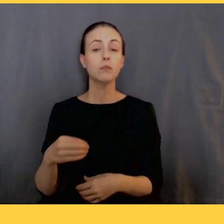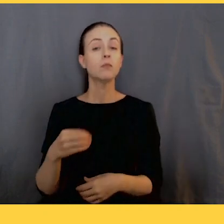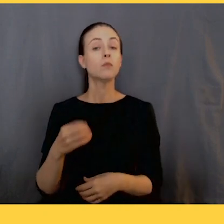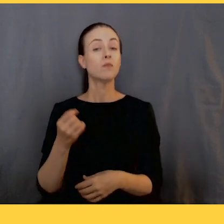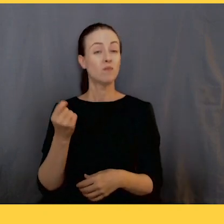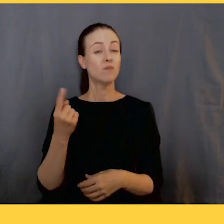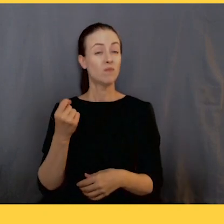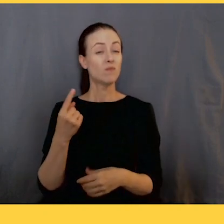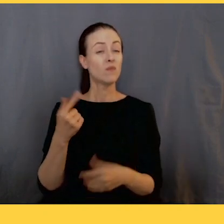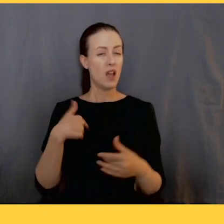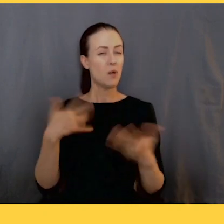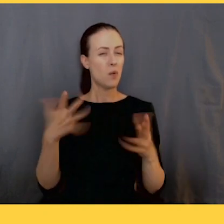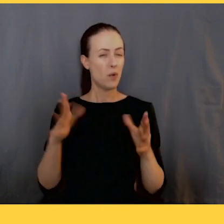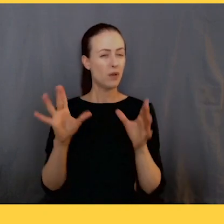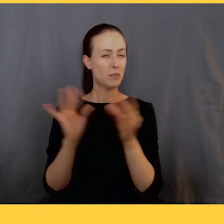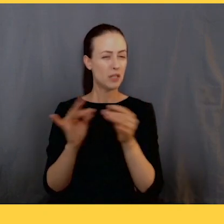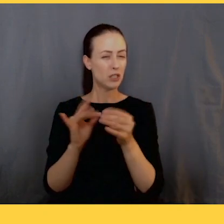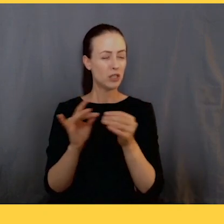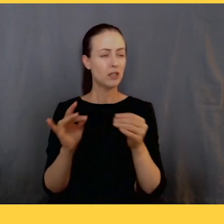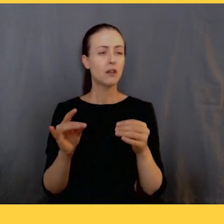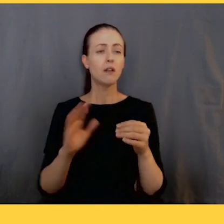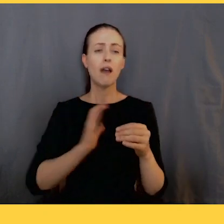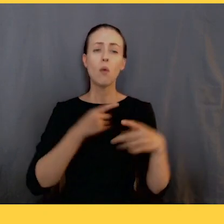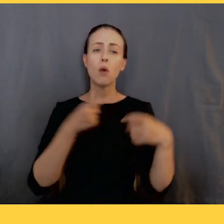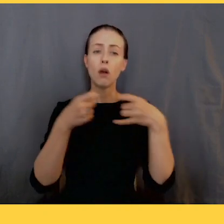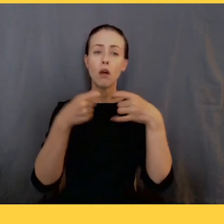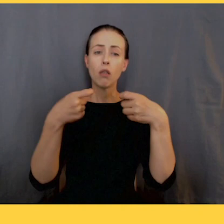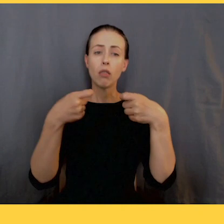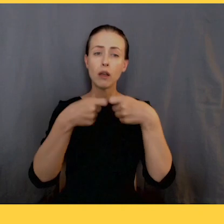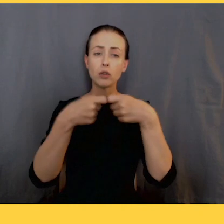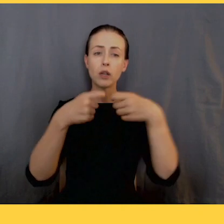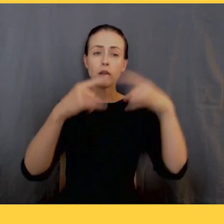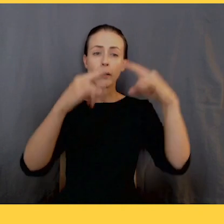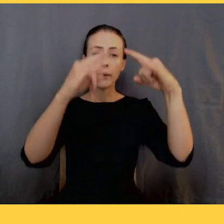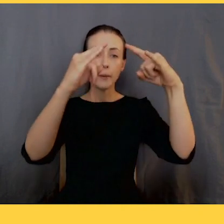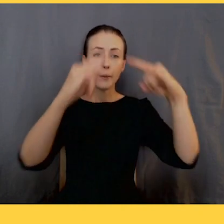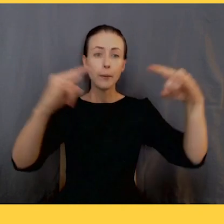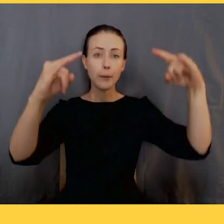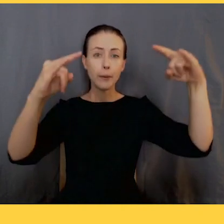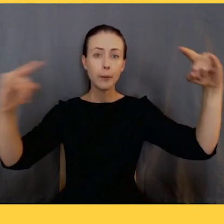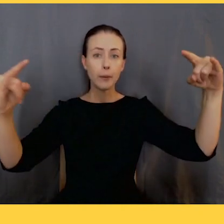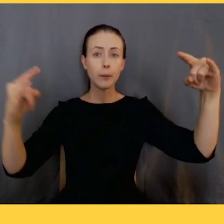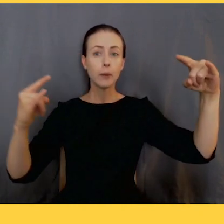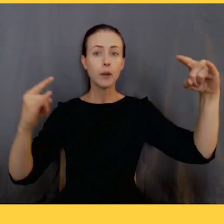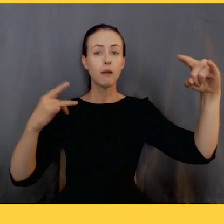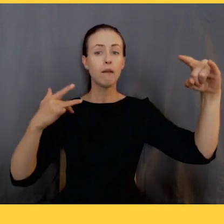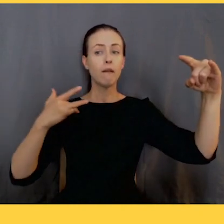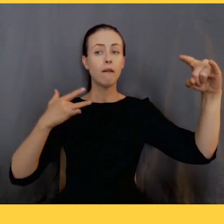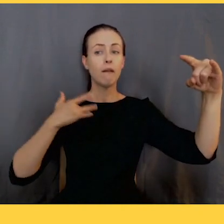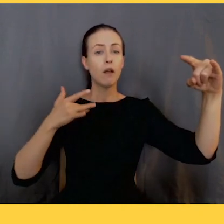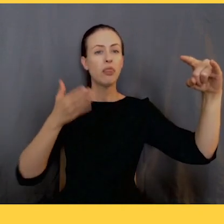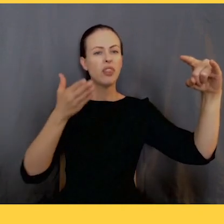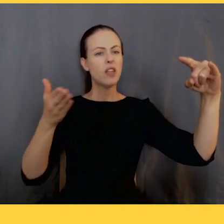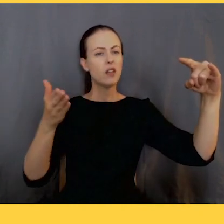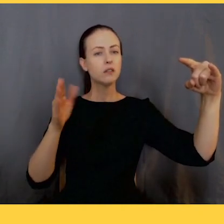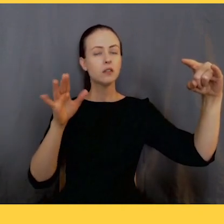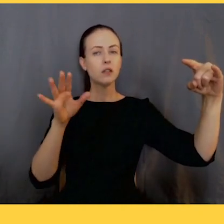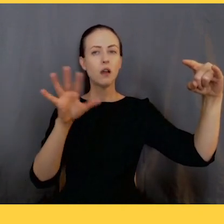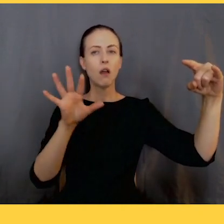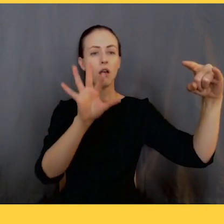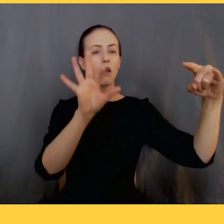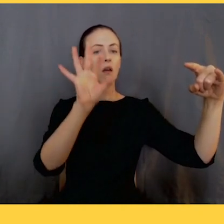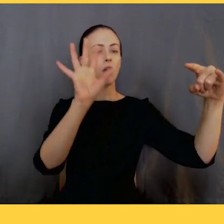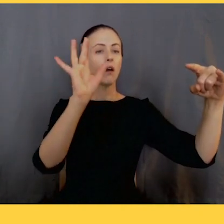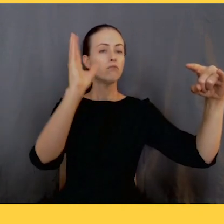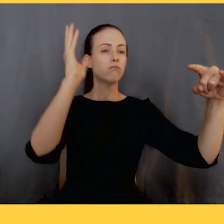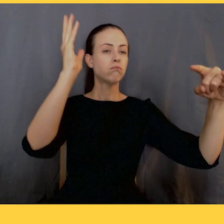of objects that gets blown into our power line under high wind condition. Typically is not the case where the wind actually